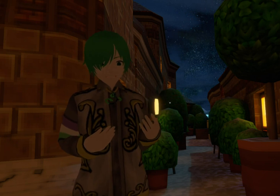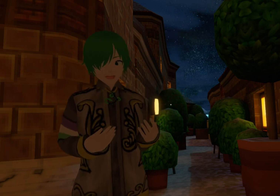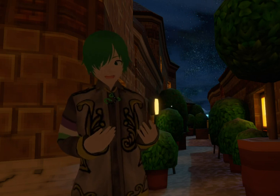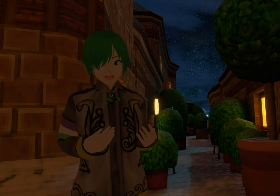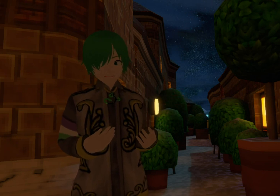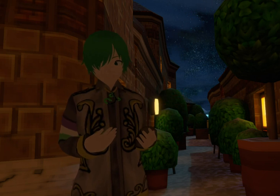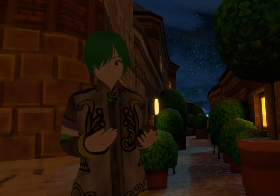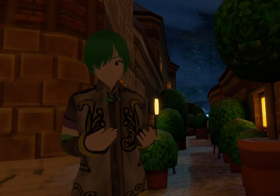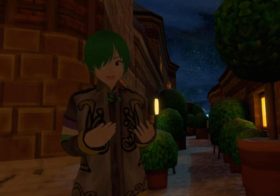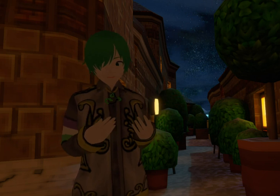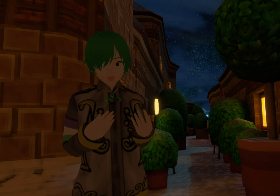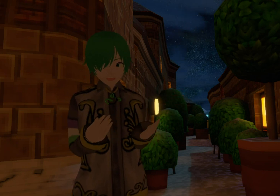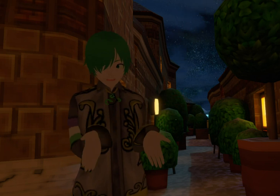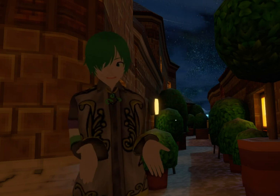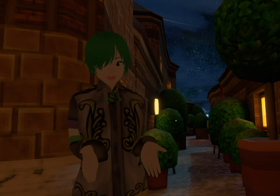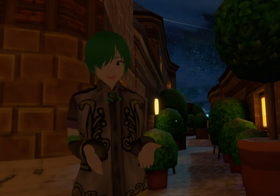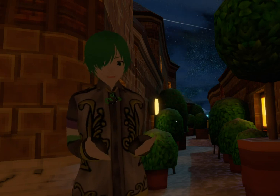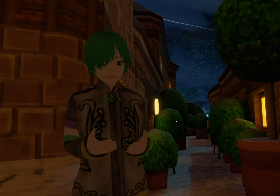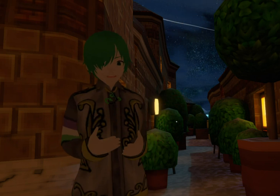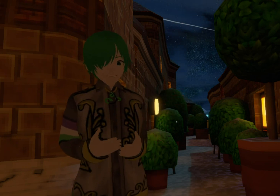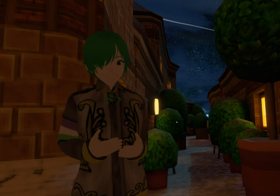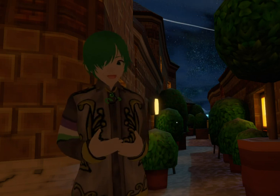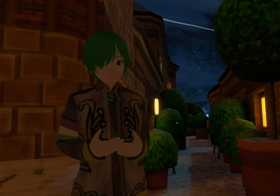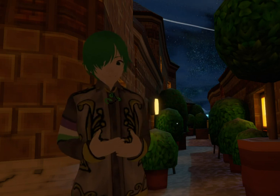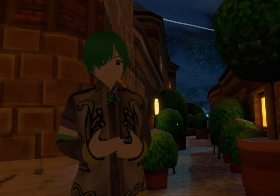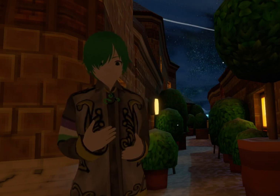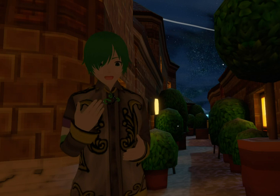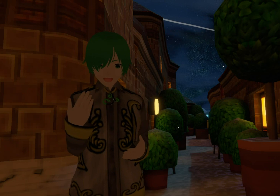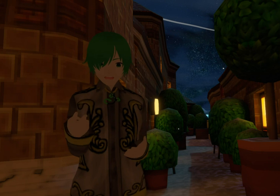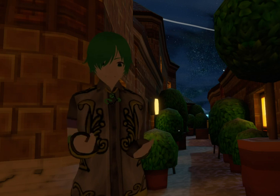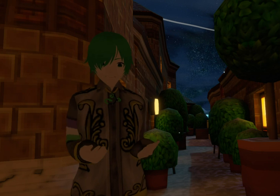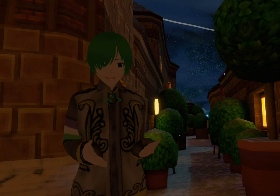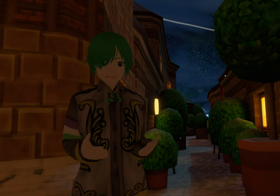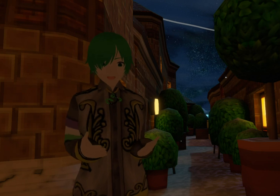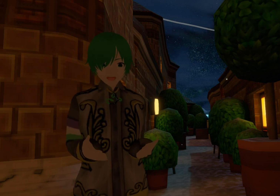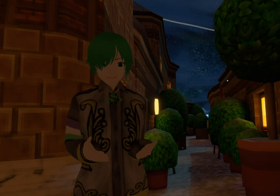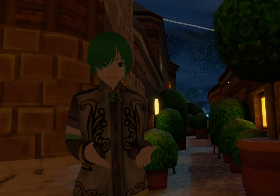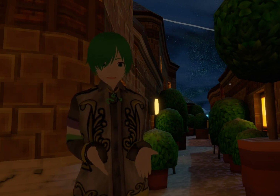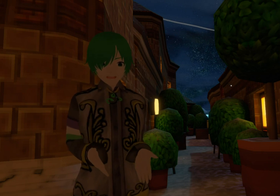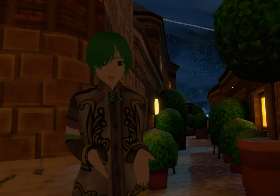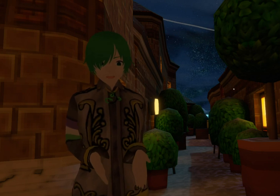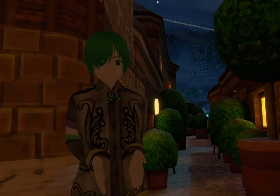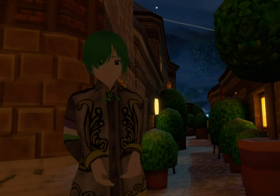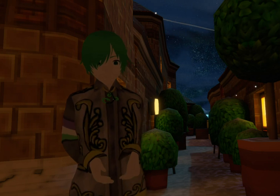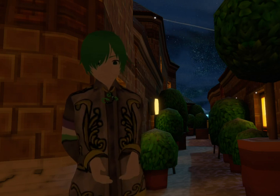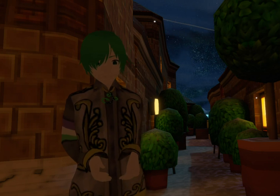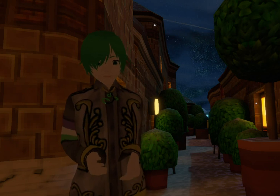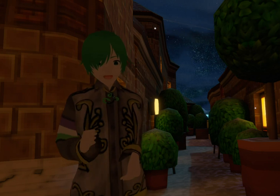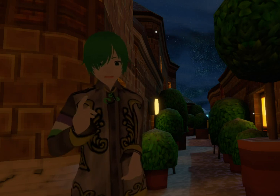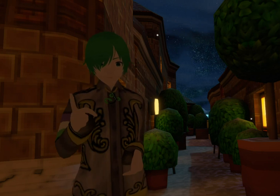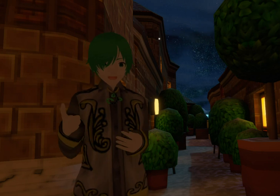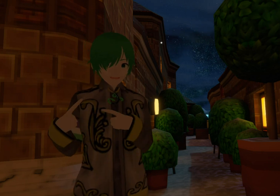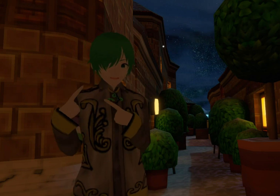had where they told me in sign, "Oh, I see that you've gotten very good, that you've